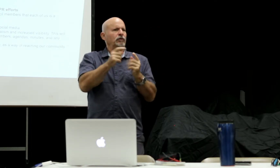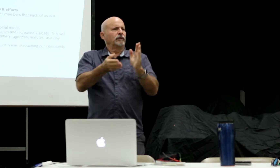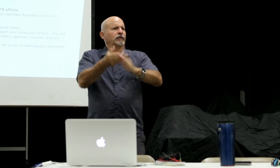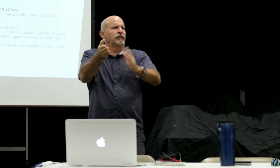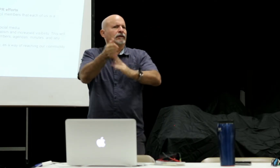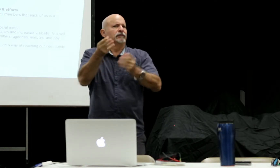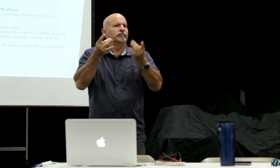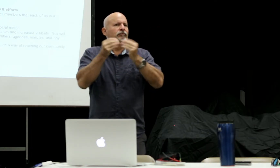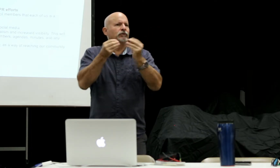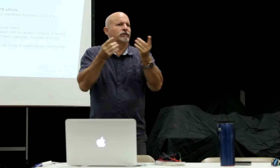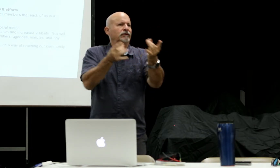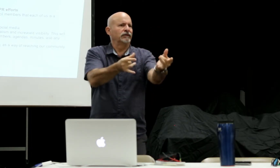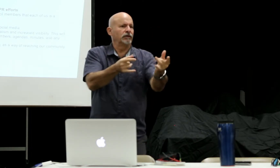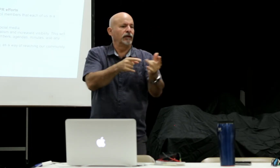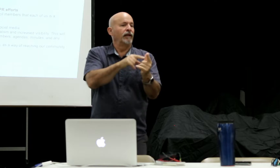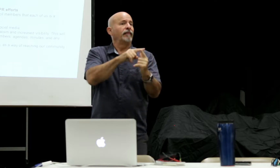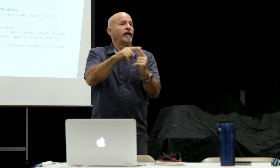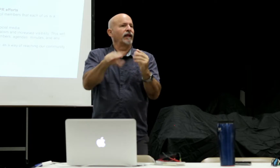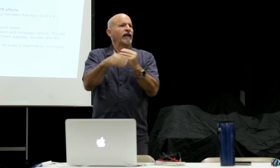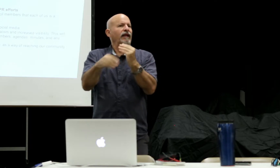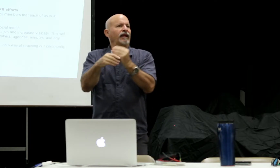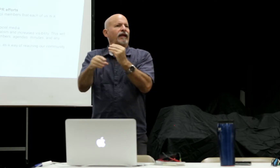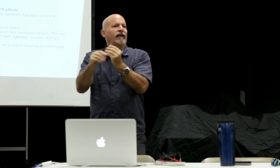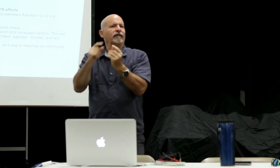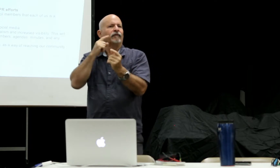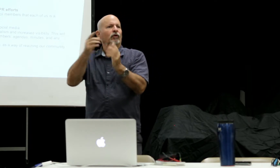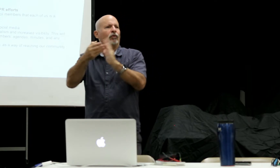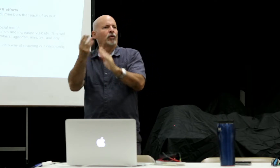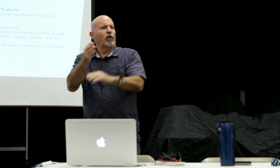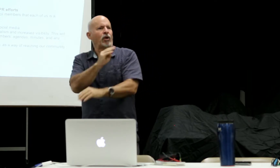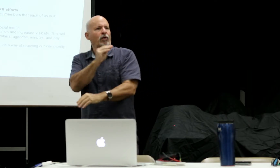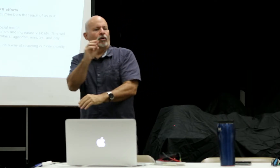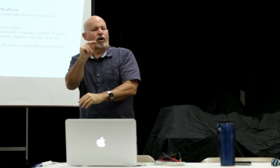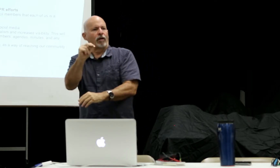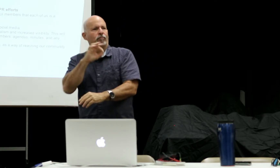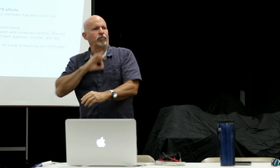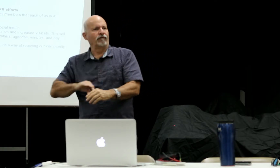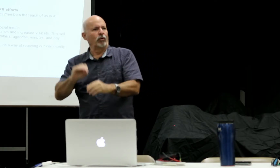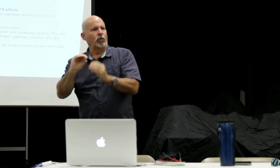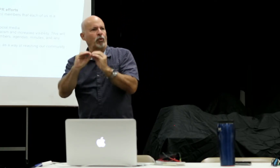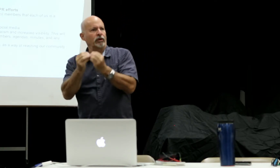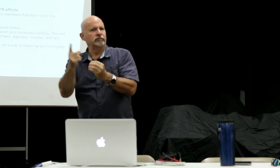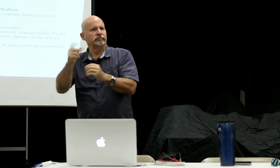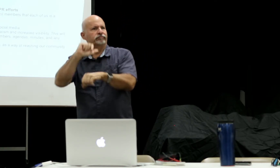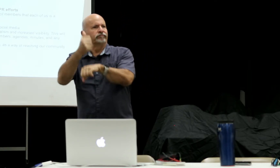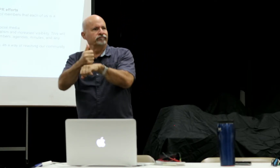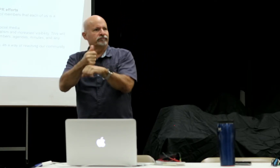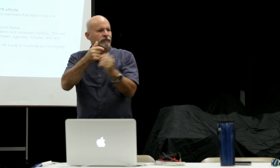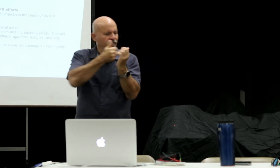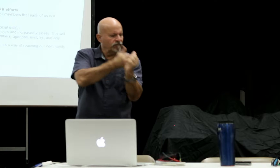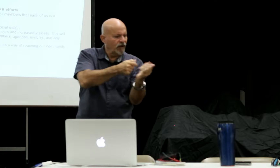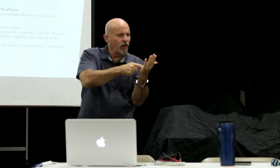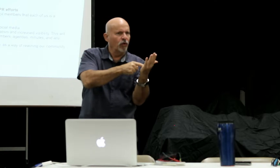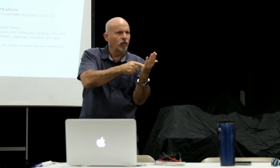motions and such. And so we want to make sure that we're able to run our meetings more efficiently. Again, we are a nonprofit organization, so